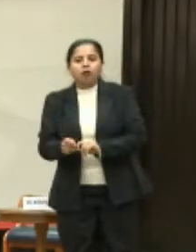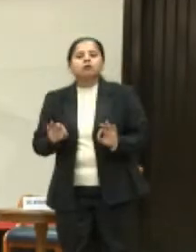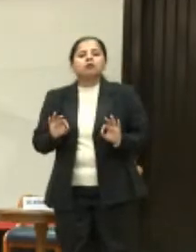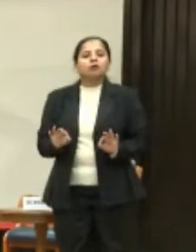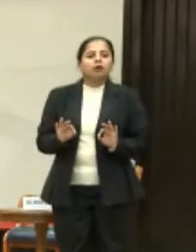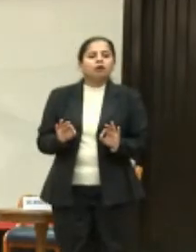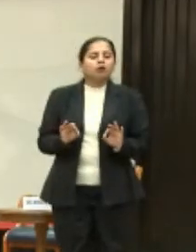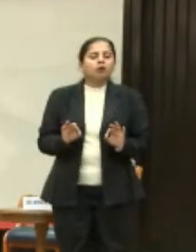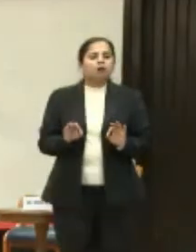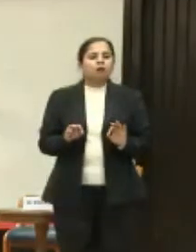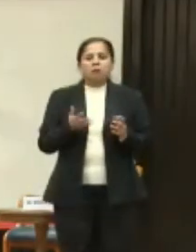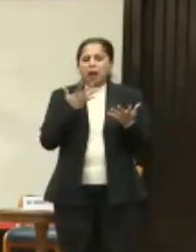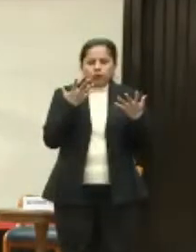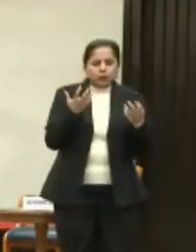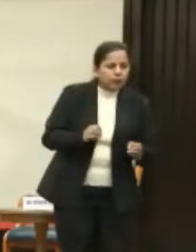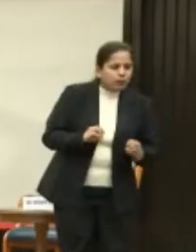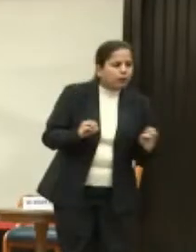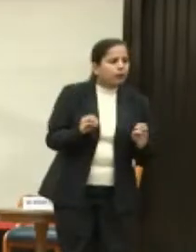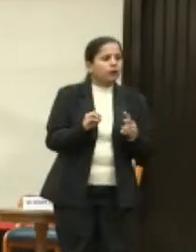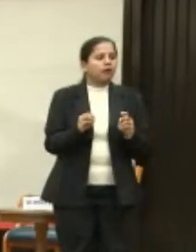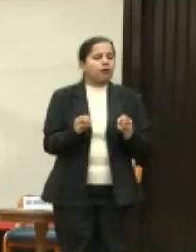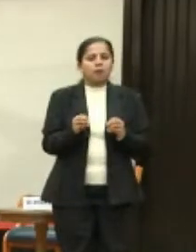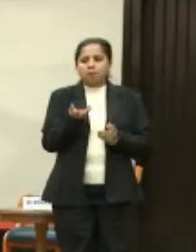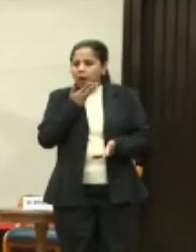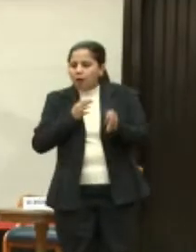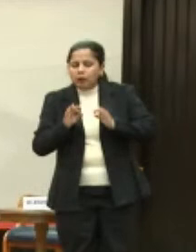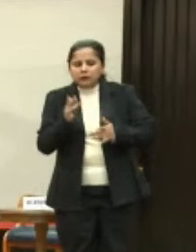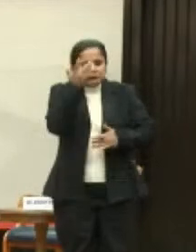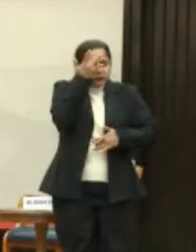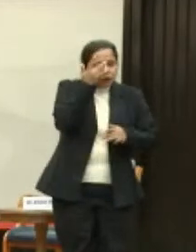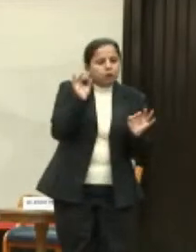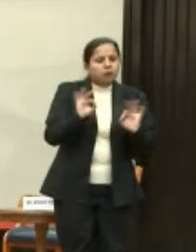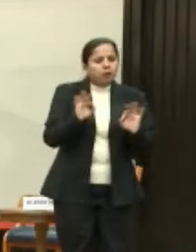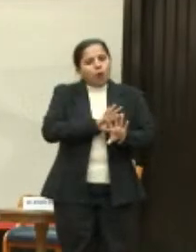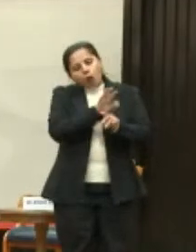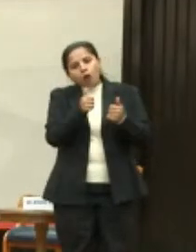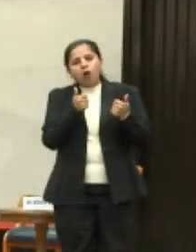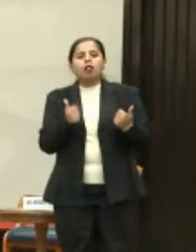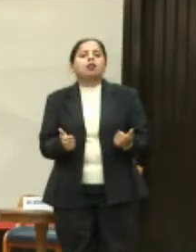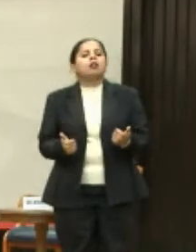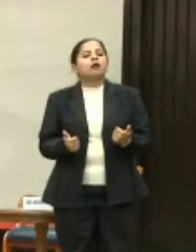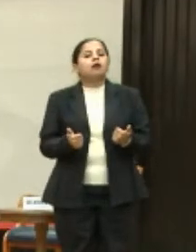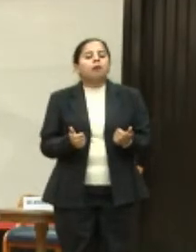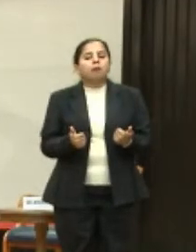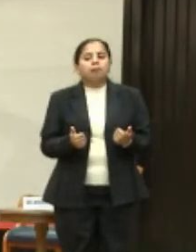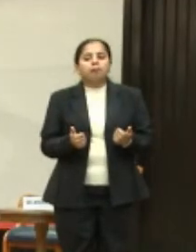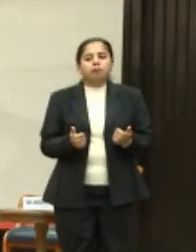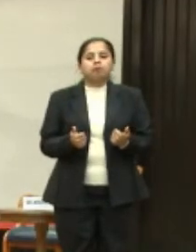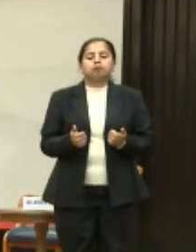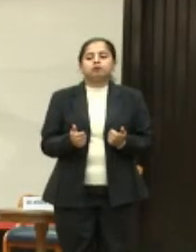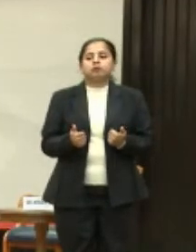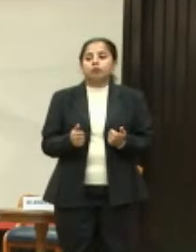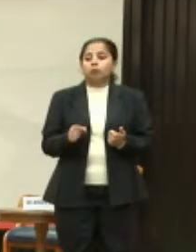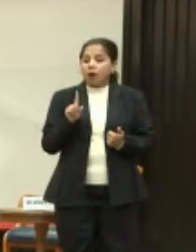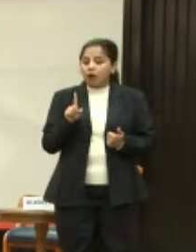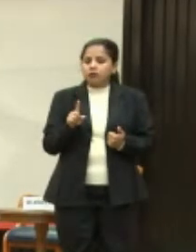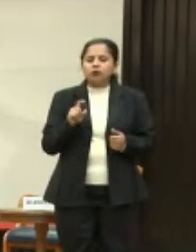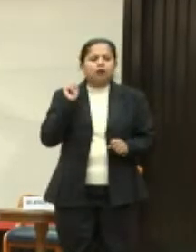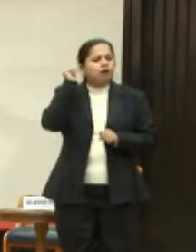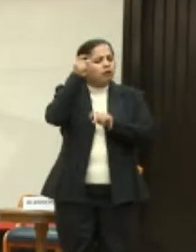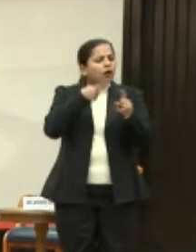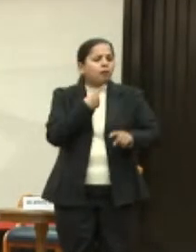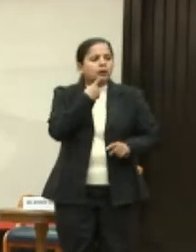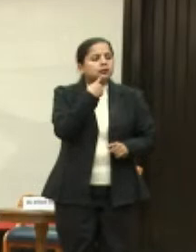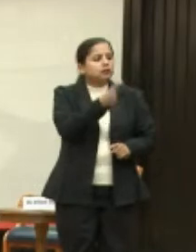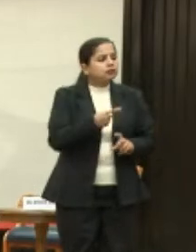is no drought. There is no famine. There is no illness. Nonetheless, Rama says,